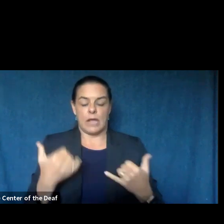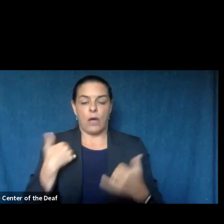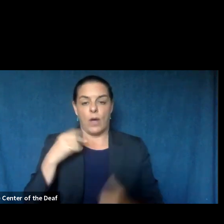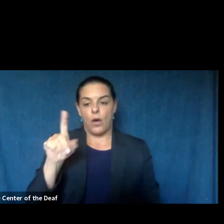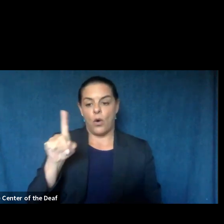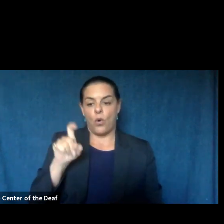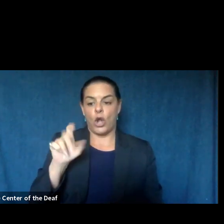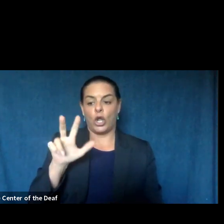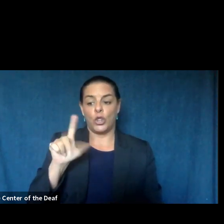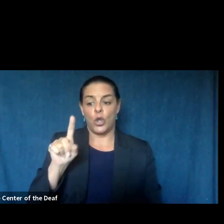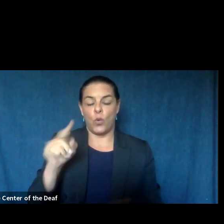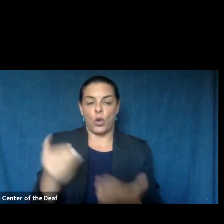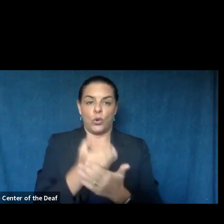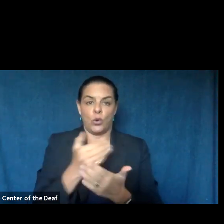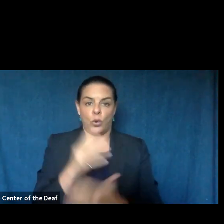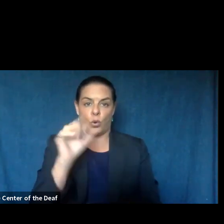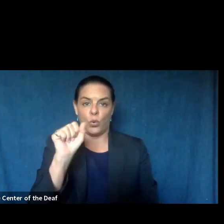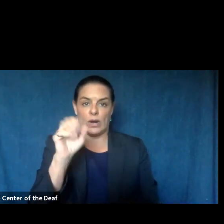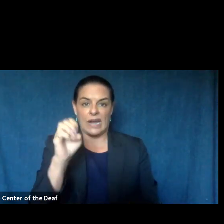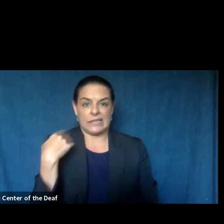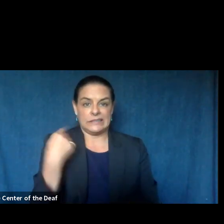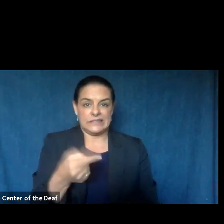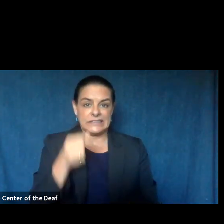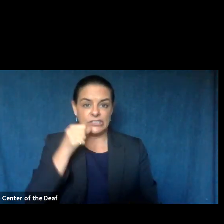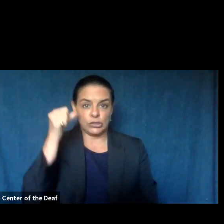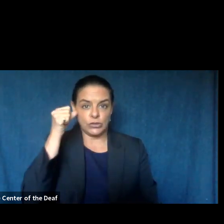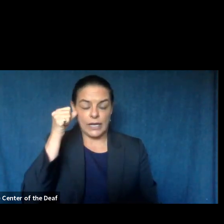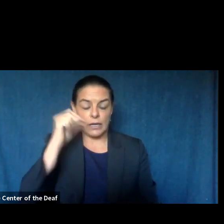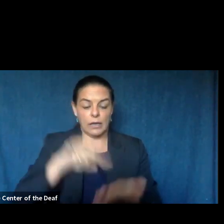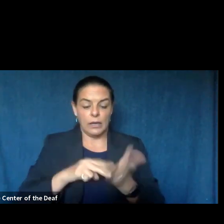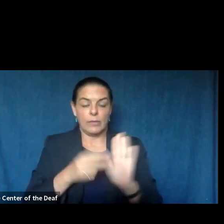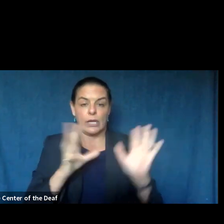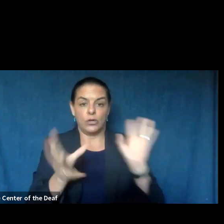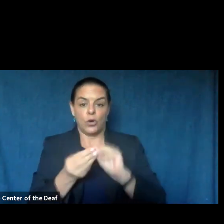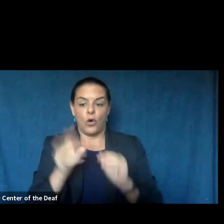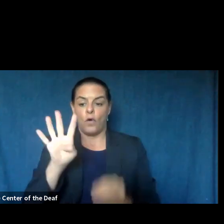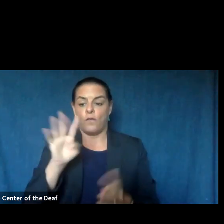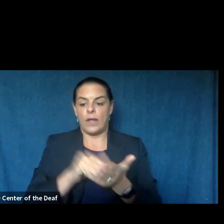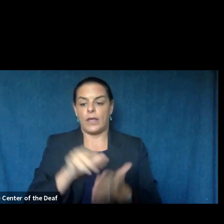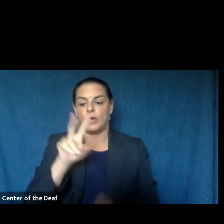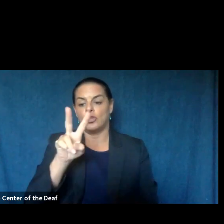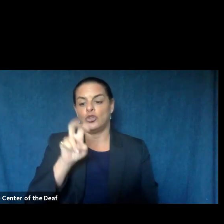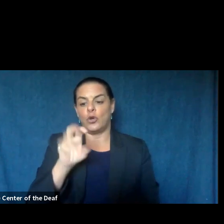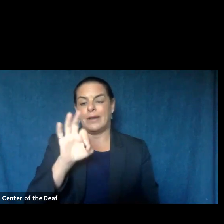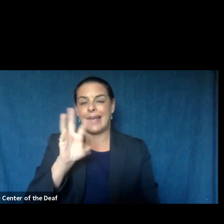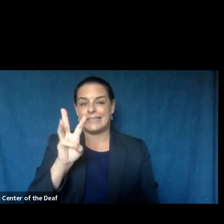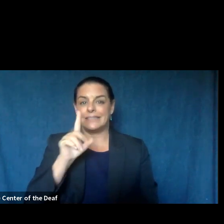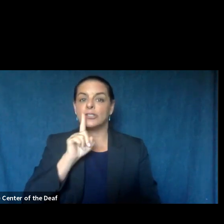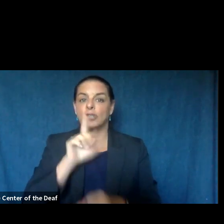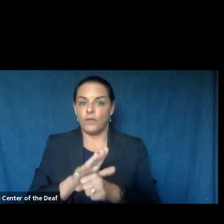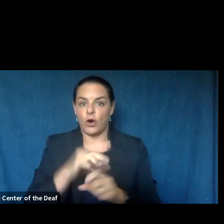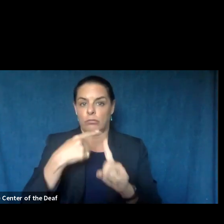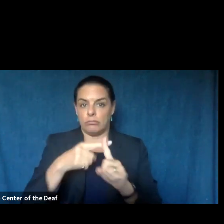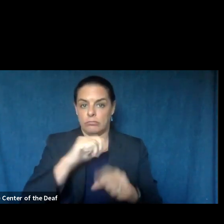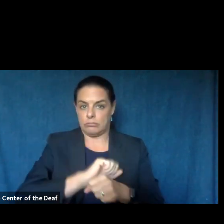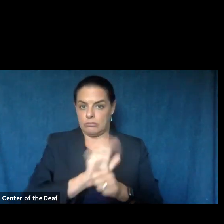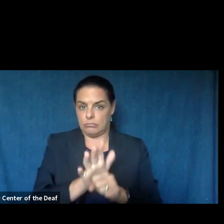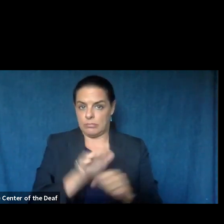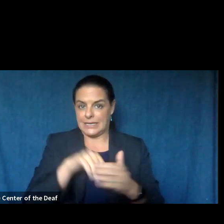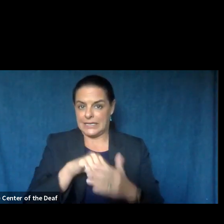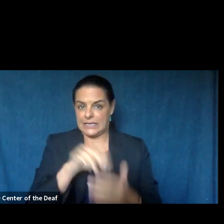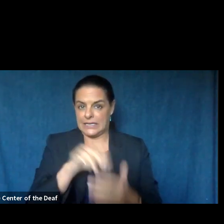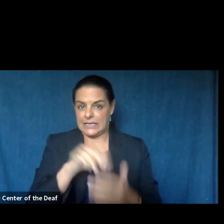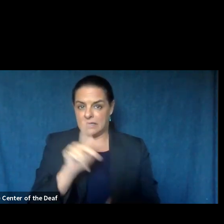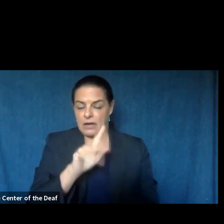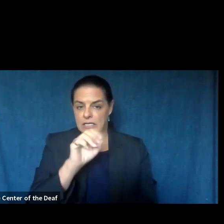131 new cases since yesterday's report, giving us 4,296 confirmed cases of COVID-19 in Knox